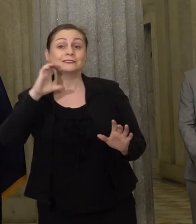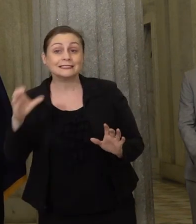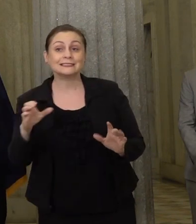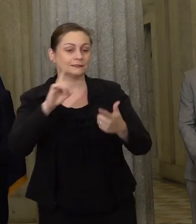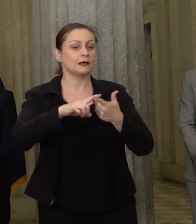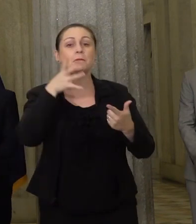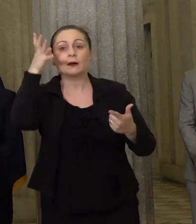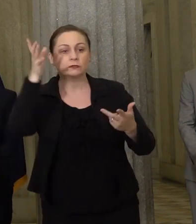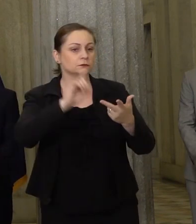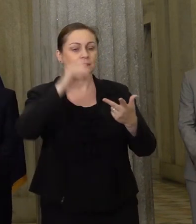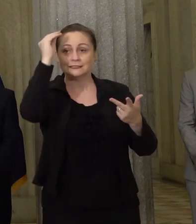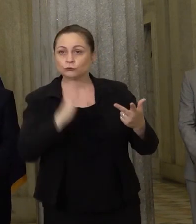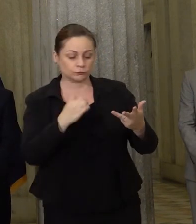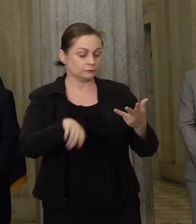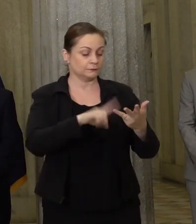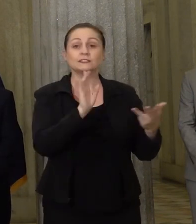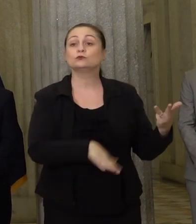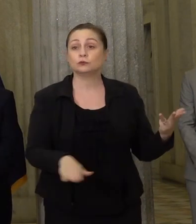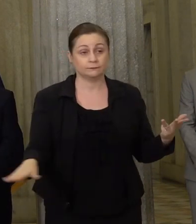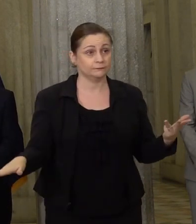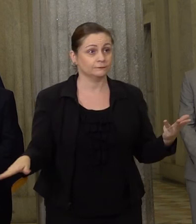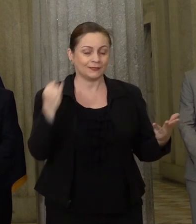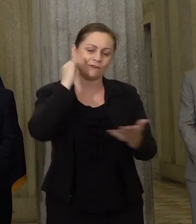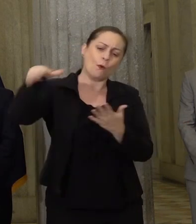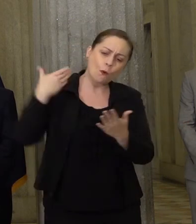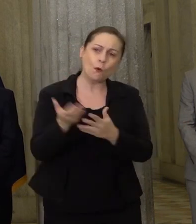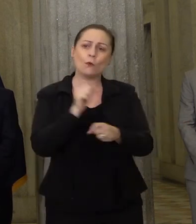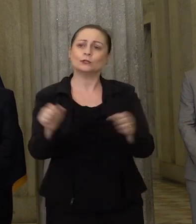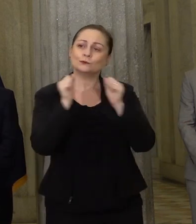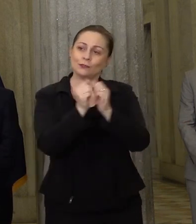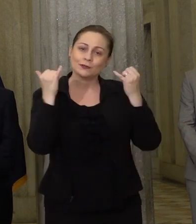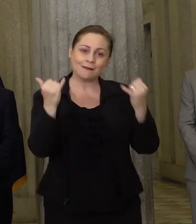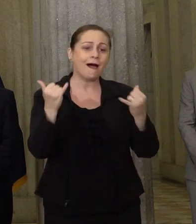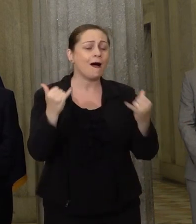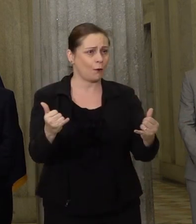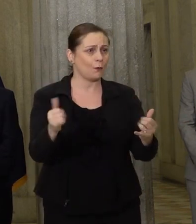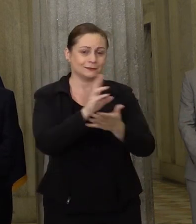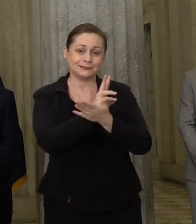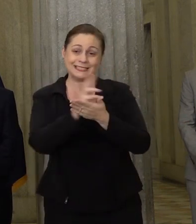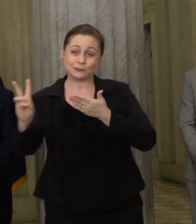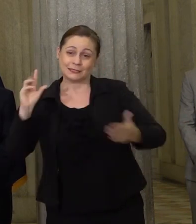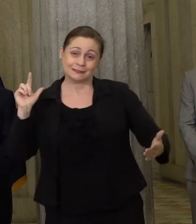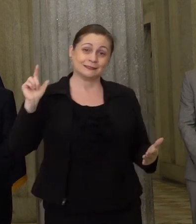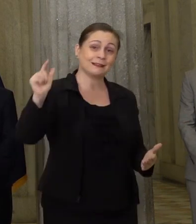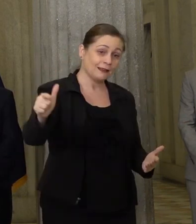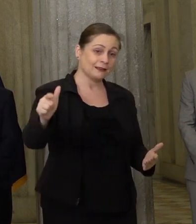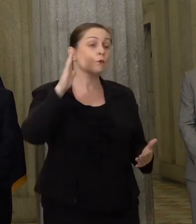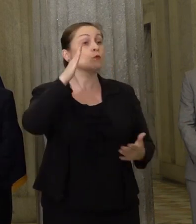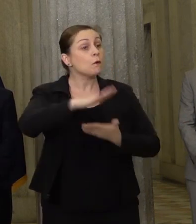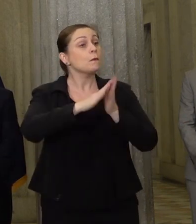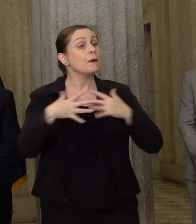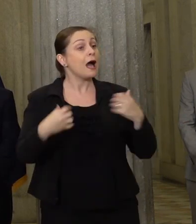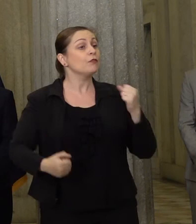our teachers, to our kids. And if we all work together now, in 6 weeks, we will be a healthier,